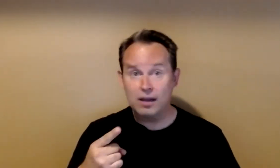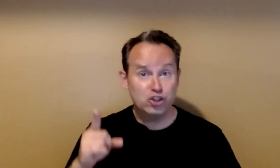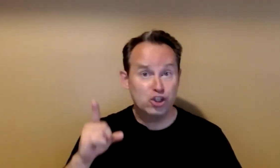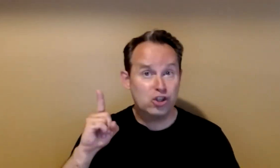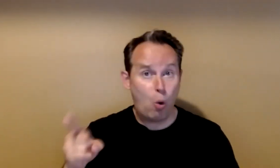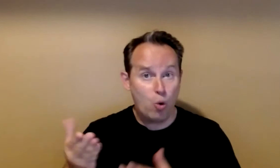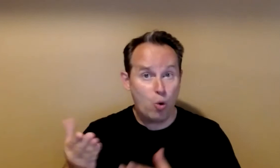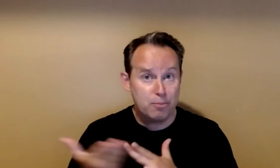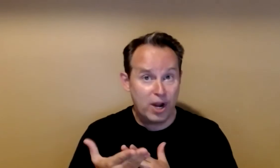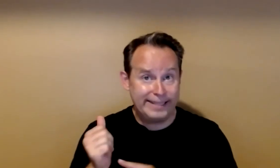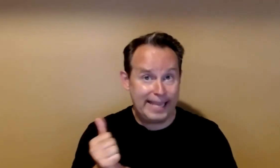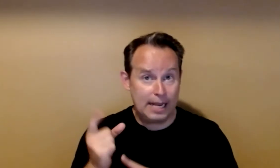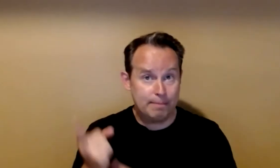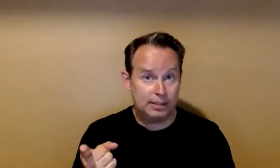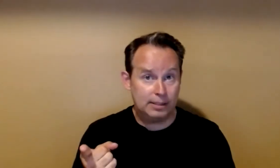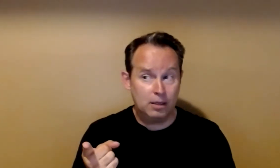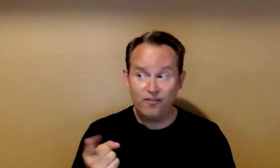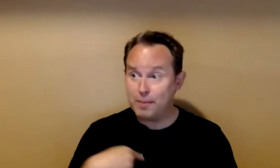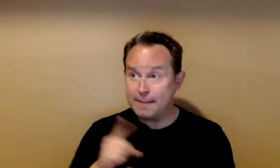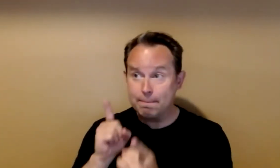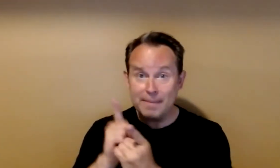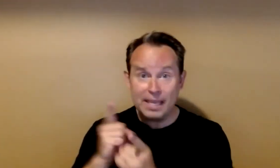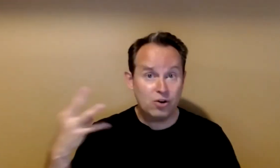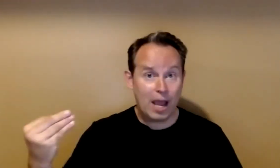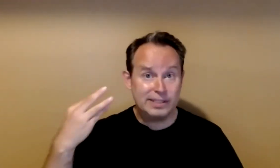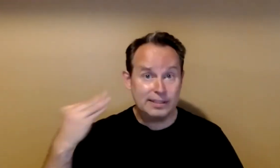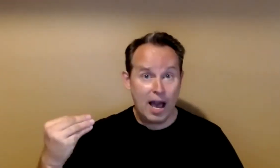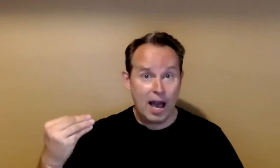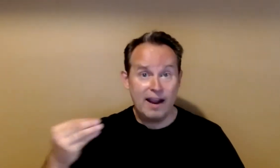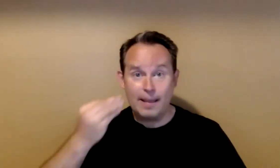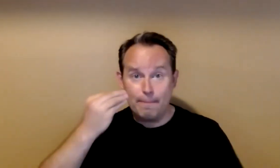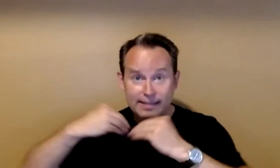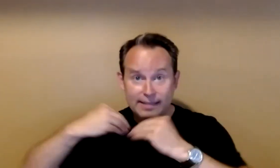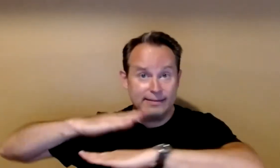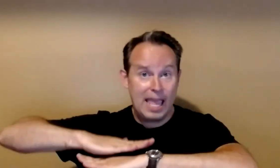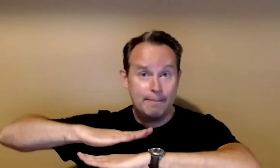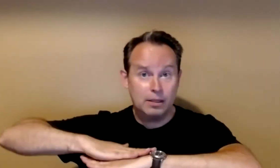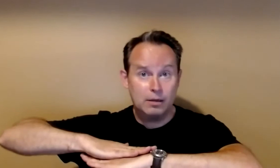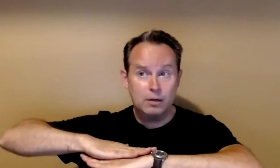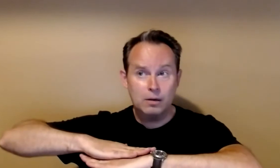Mari said she was going on a break in 10 minutes and to meet her outside at the picnic tables.